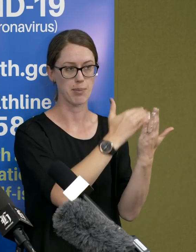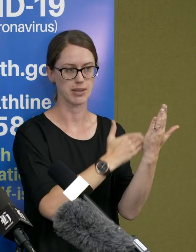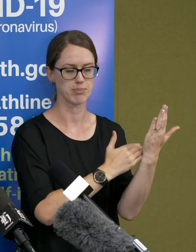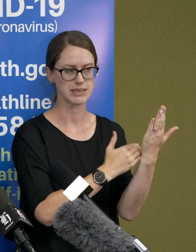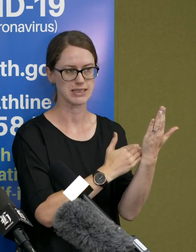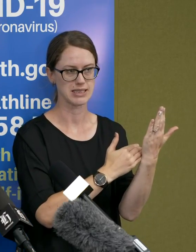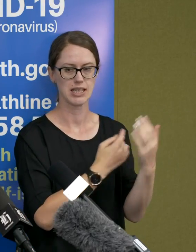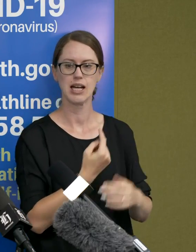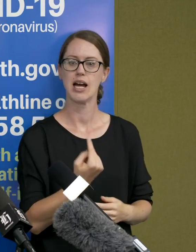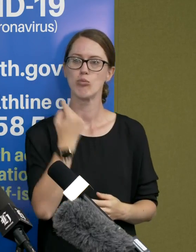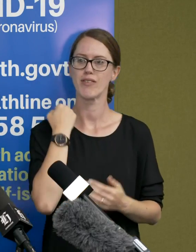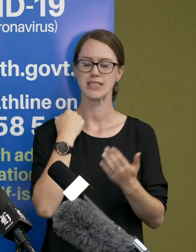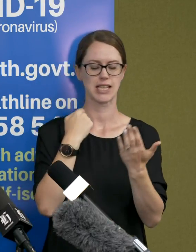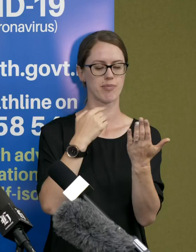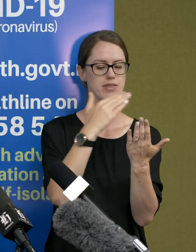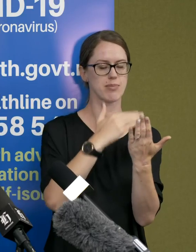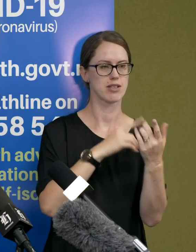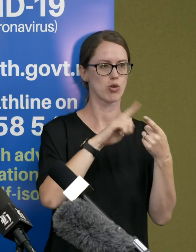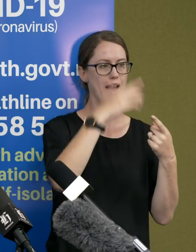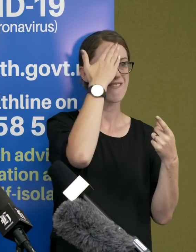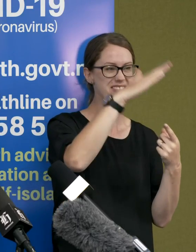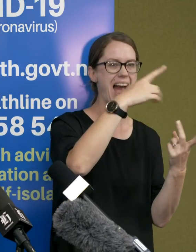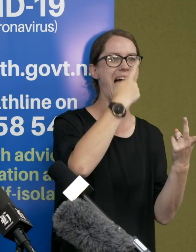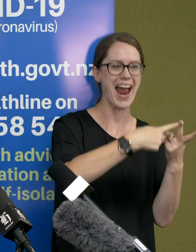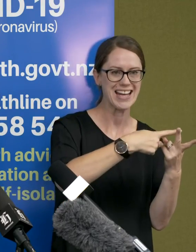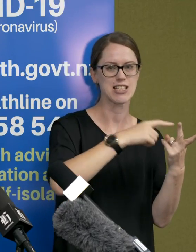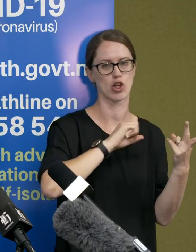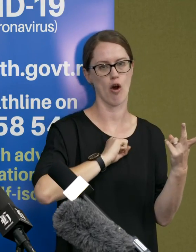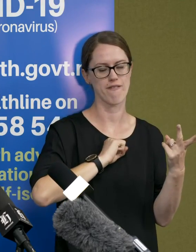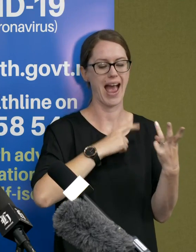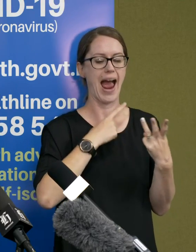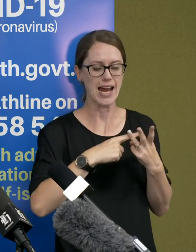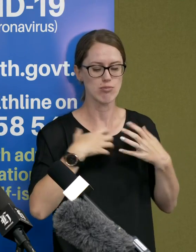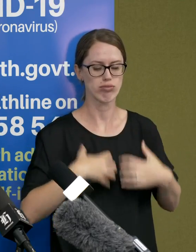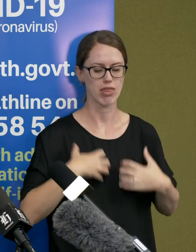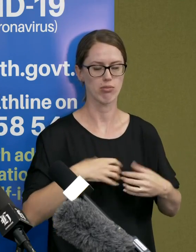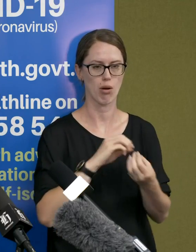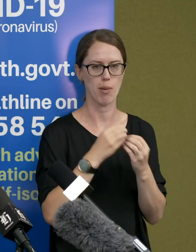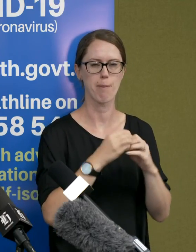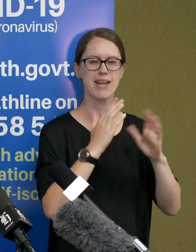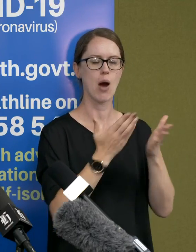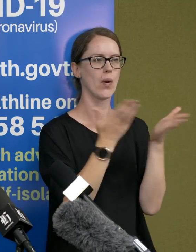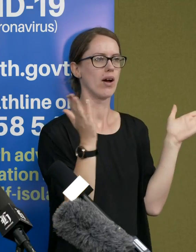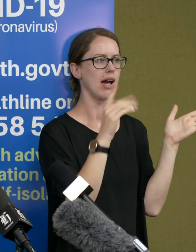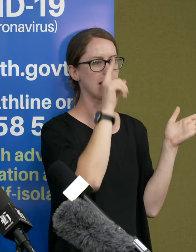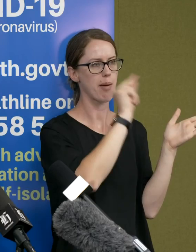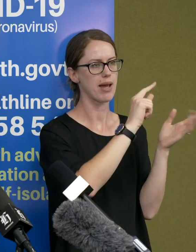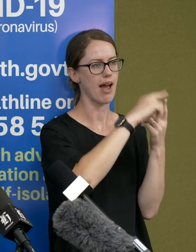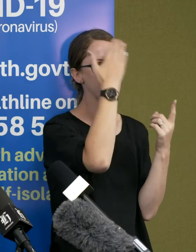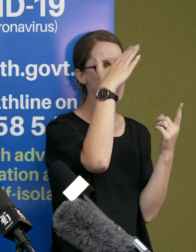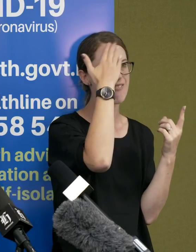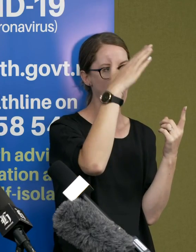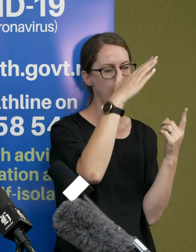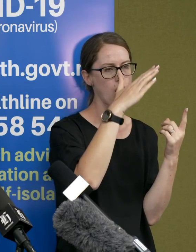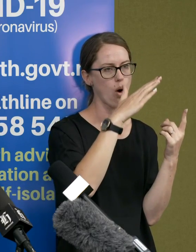previously the symptoms required fever and cough or shortness of breath. That's been brought in to be